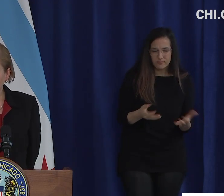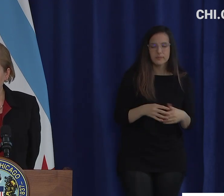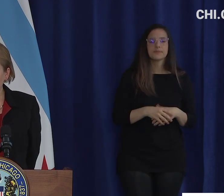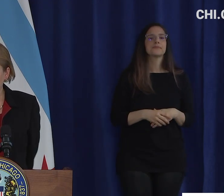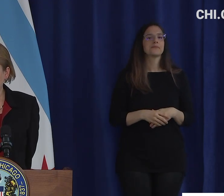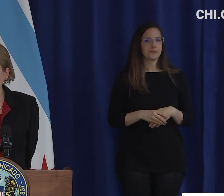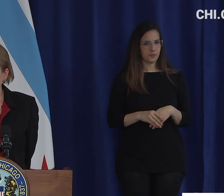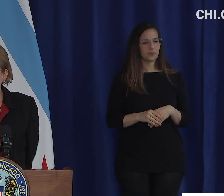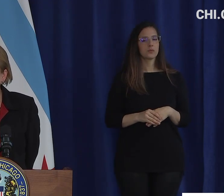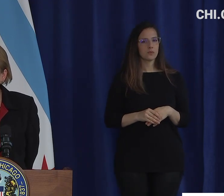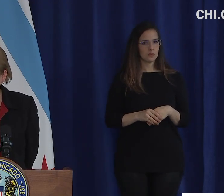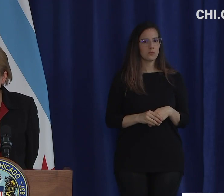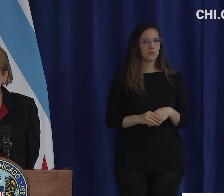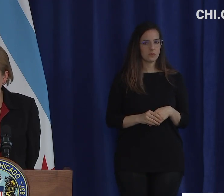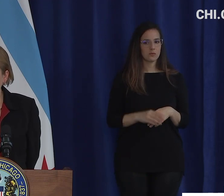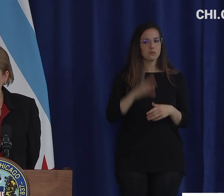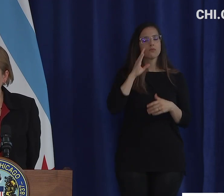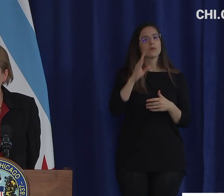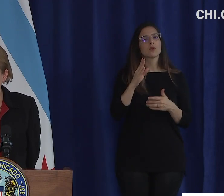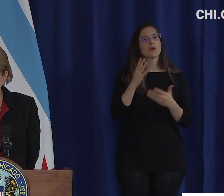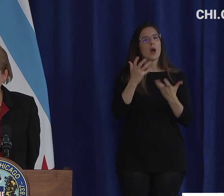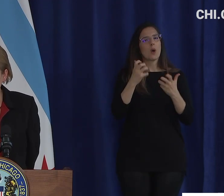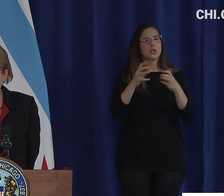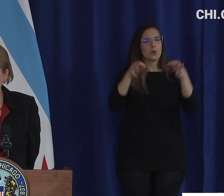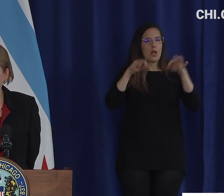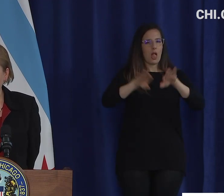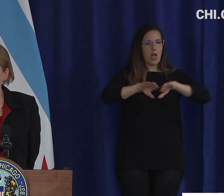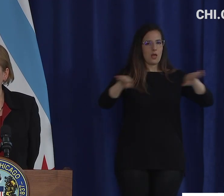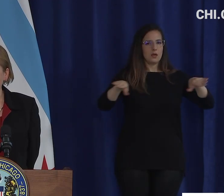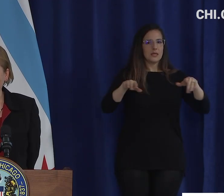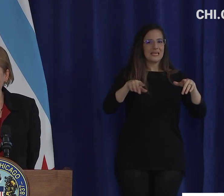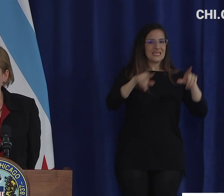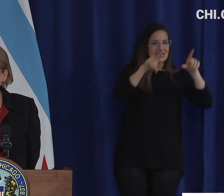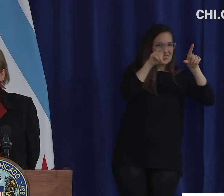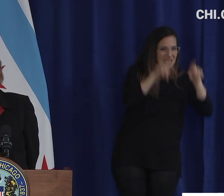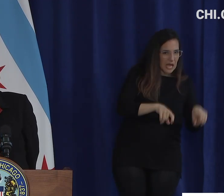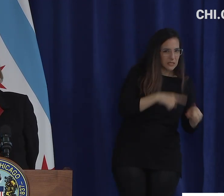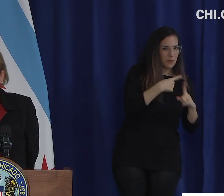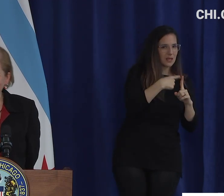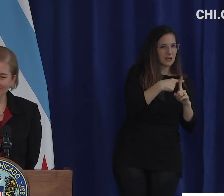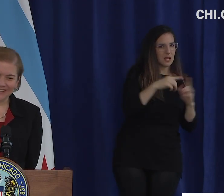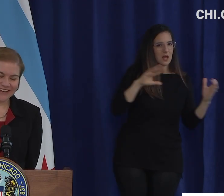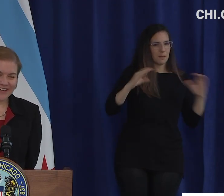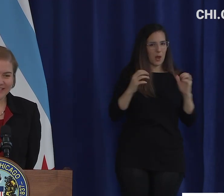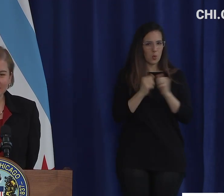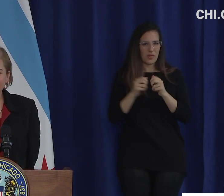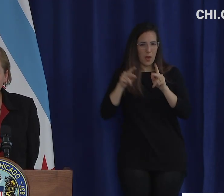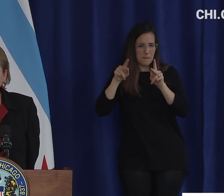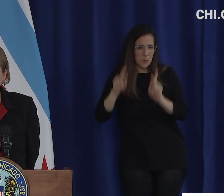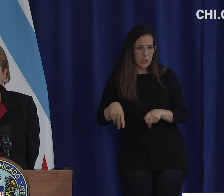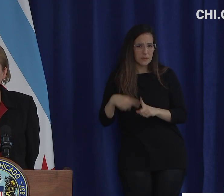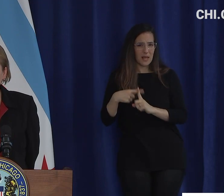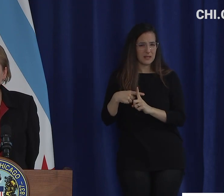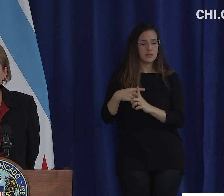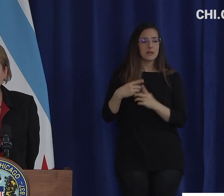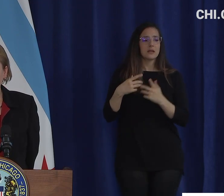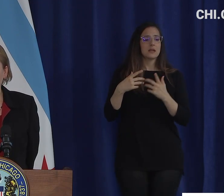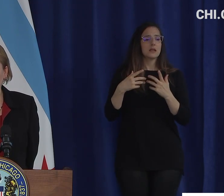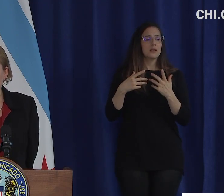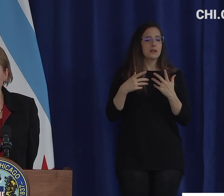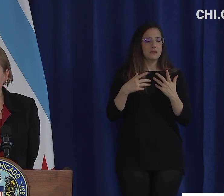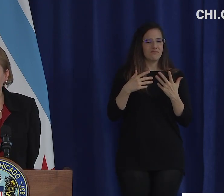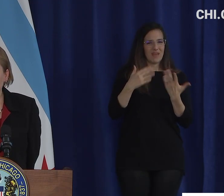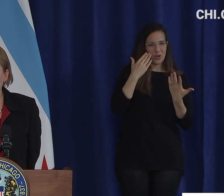make a little bit of a distinction between the test positivity and the person positivity. I know this gets into the statistics and it's a little confusing, but I do think